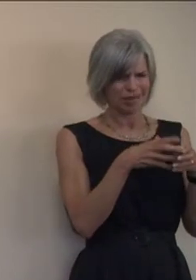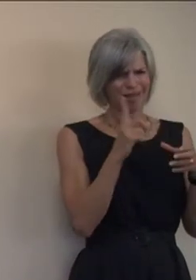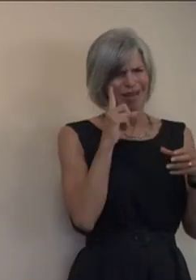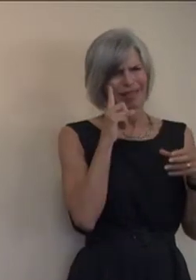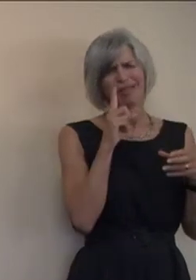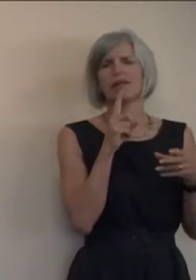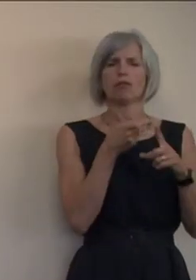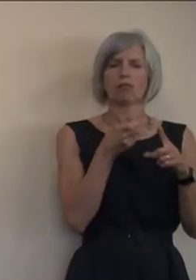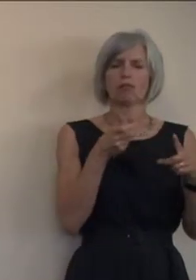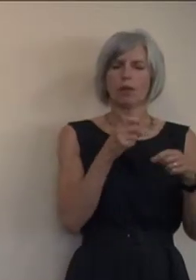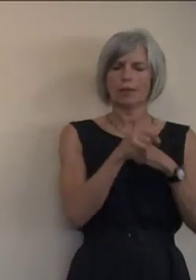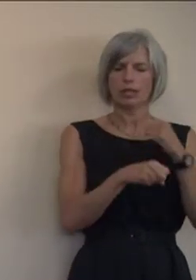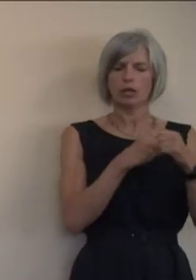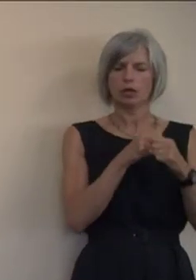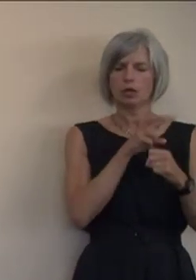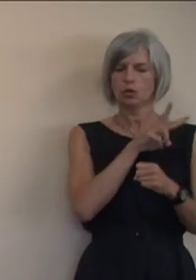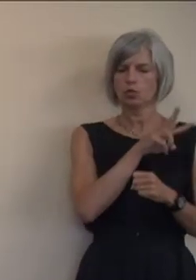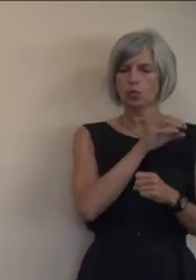2007 to